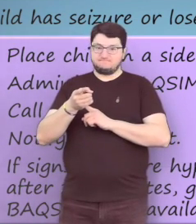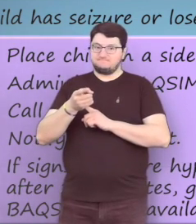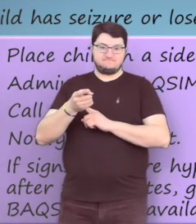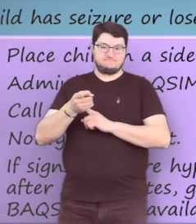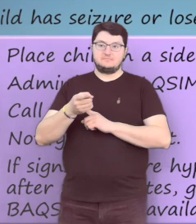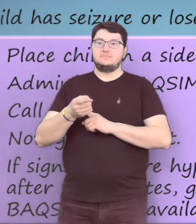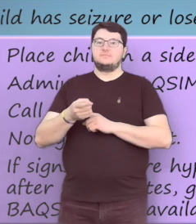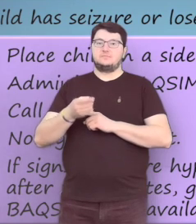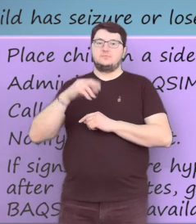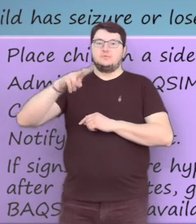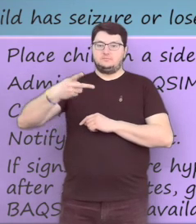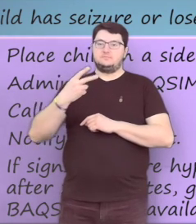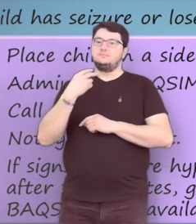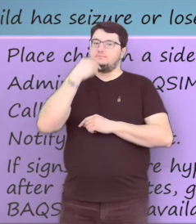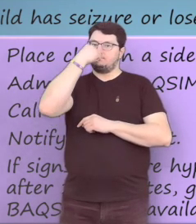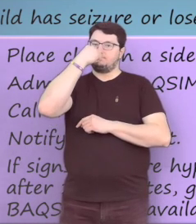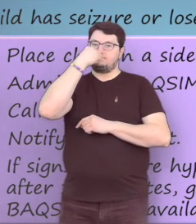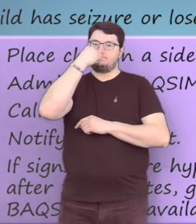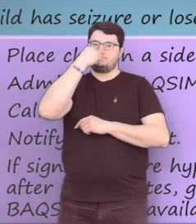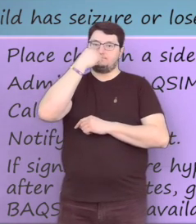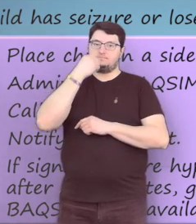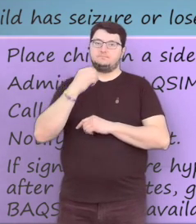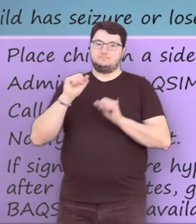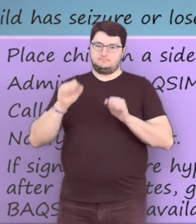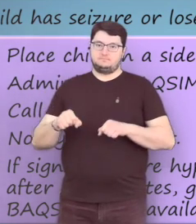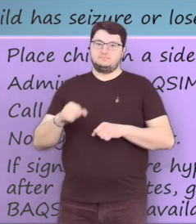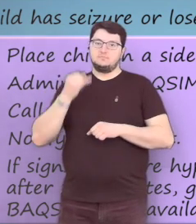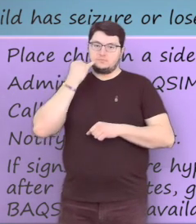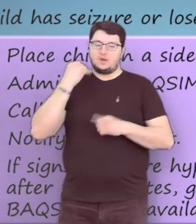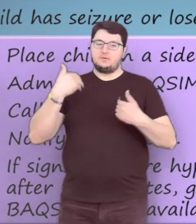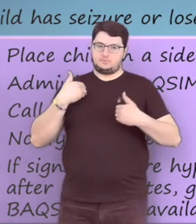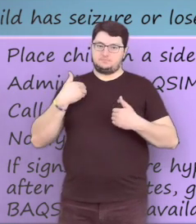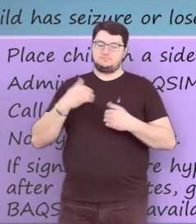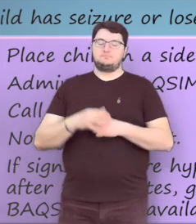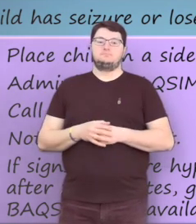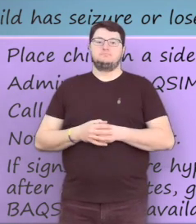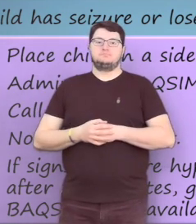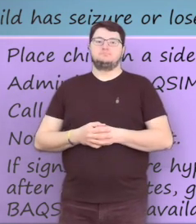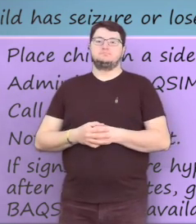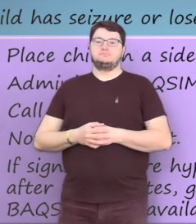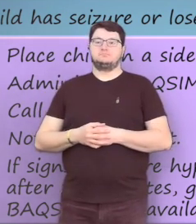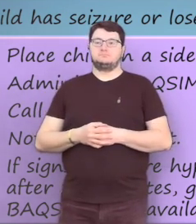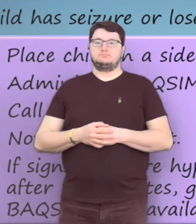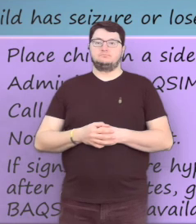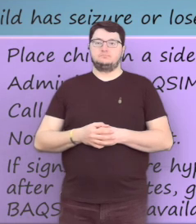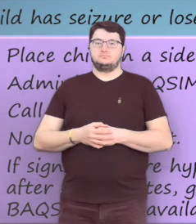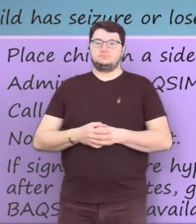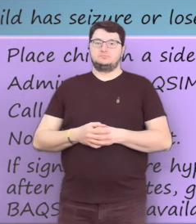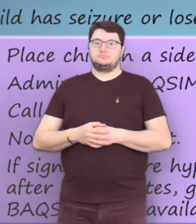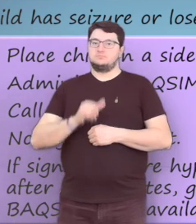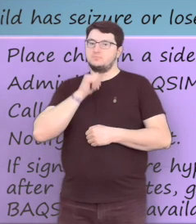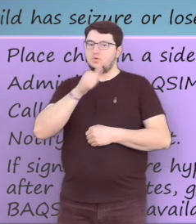after 15 minutes, a second dose of Baximi may be given if available.